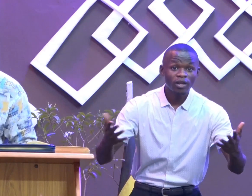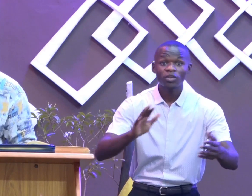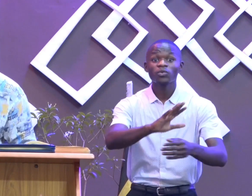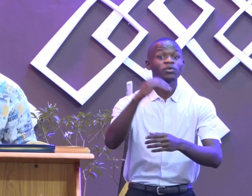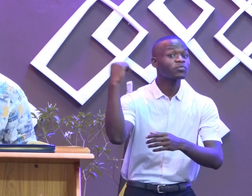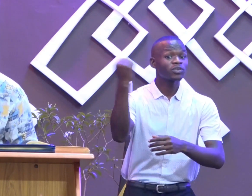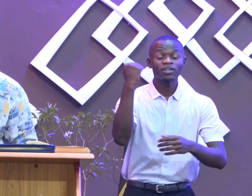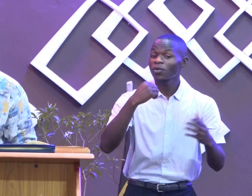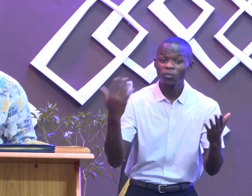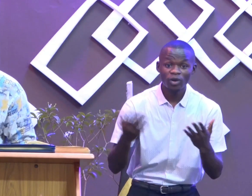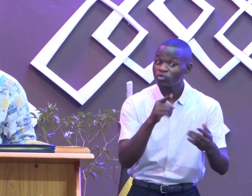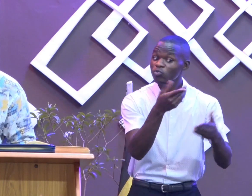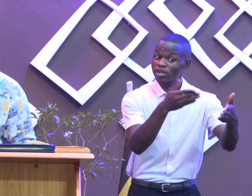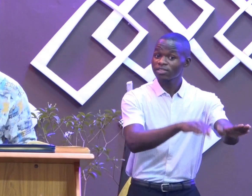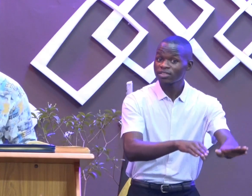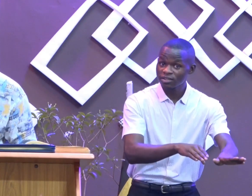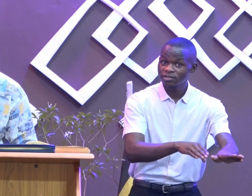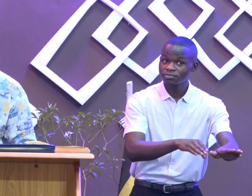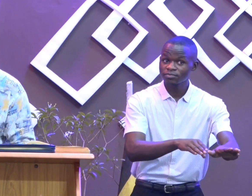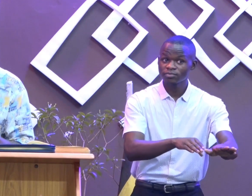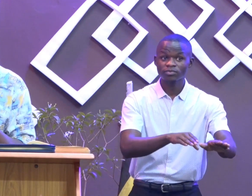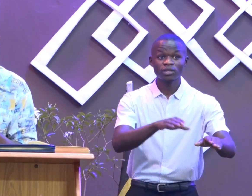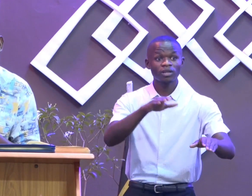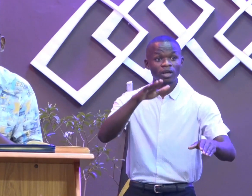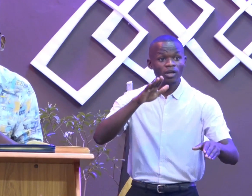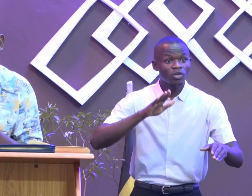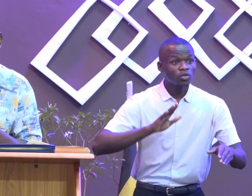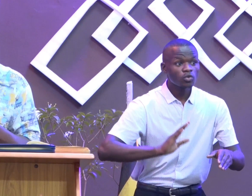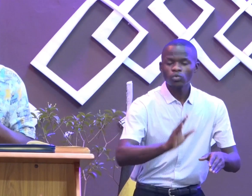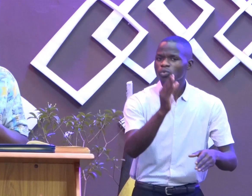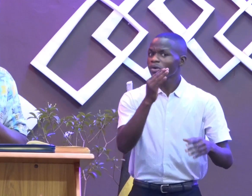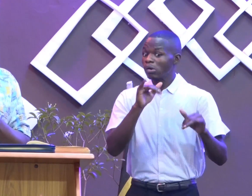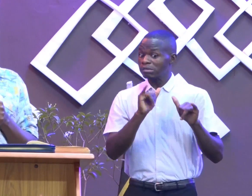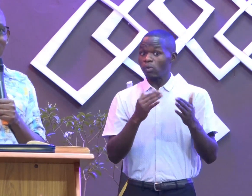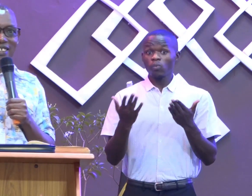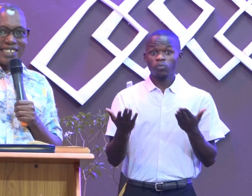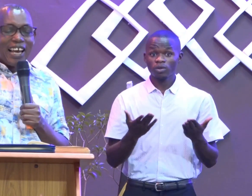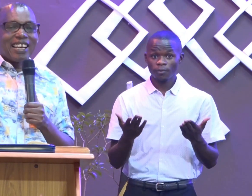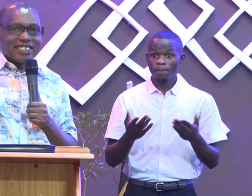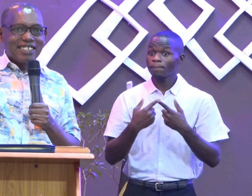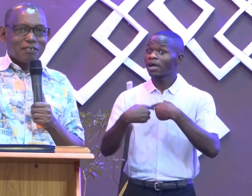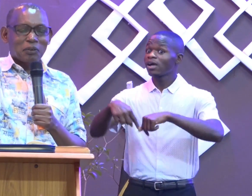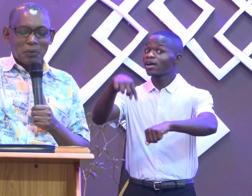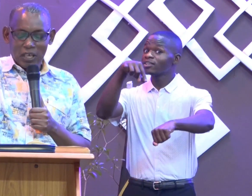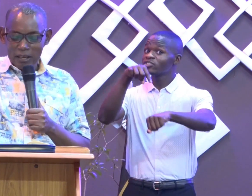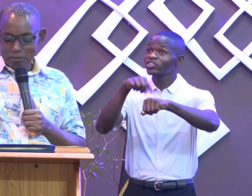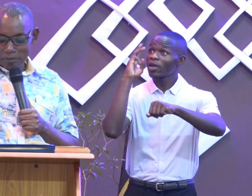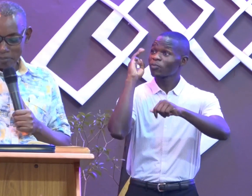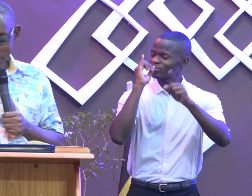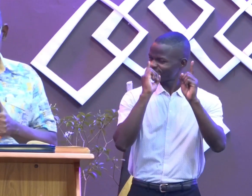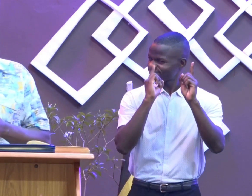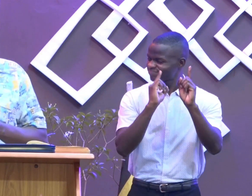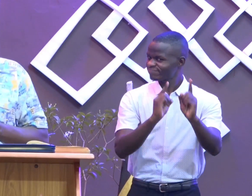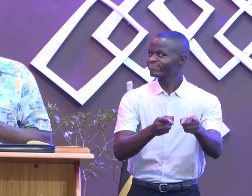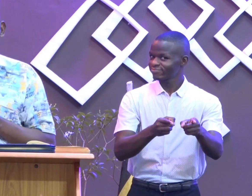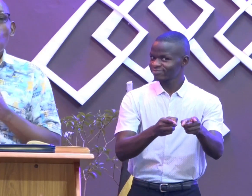victory? Gw'okufa. Your death. Okuluma ko kululuyiwa. Where is your sting? Ekiseera kijja kutuuka. A